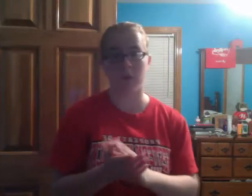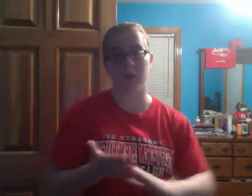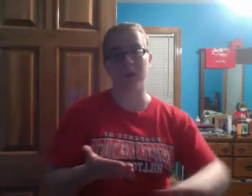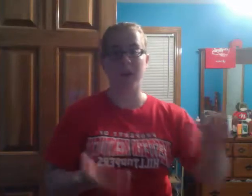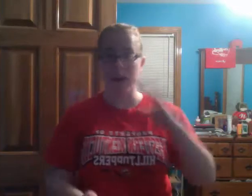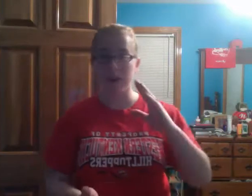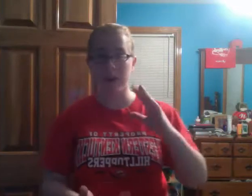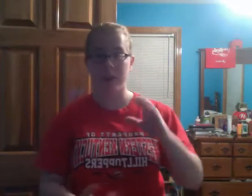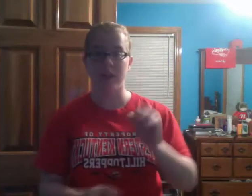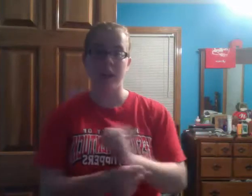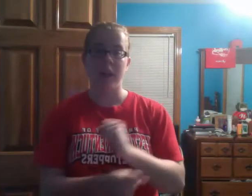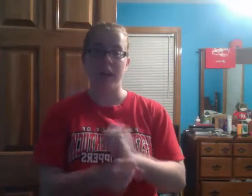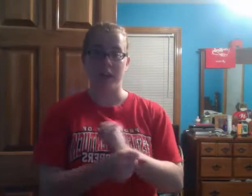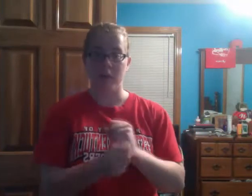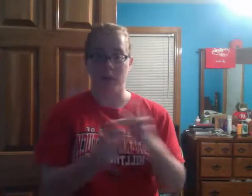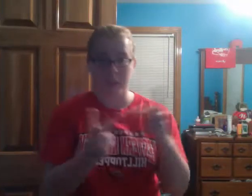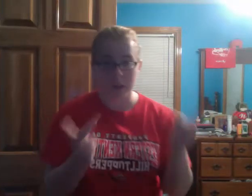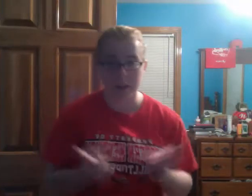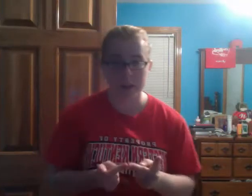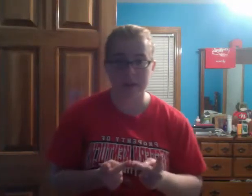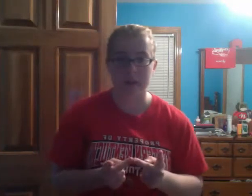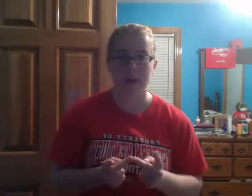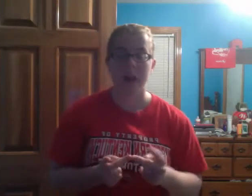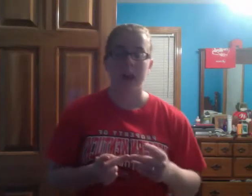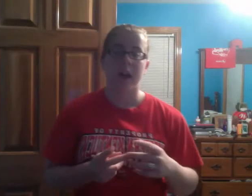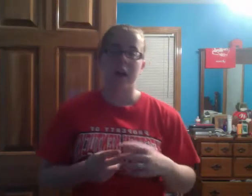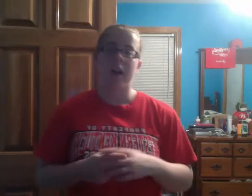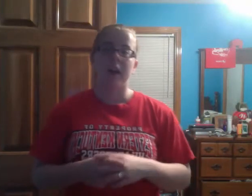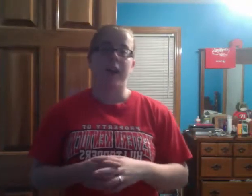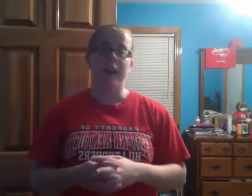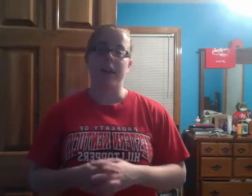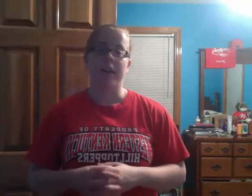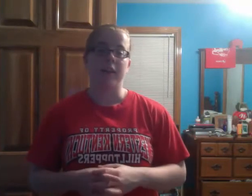to college, in the workplace. And